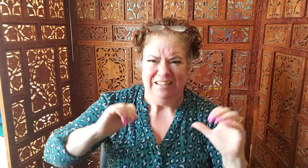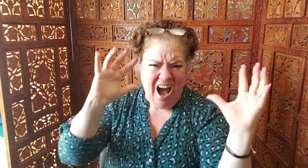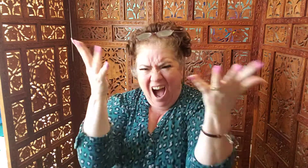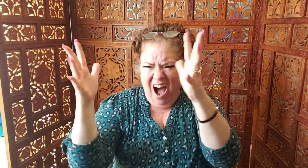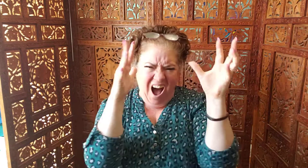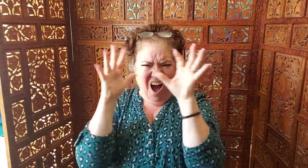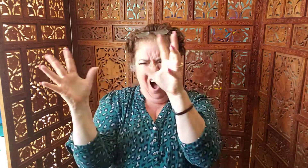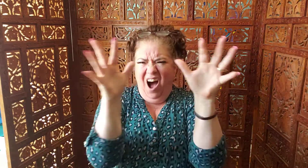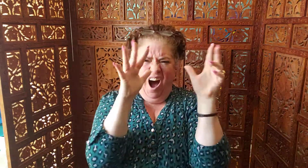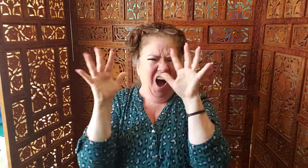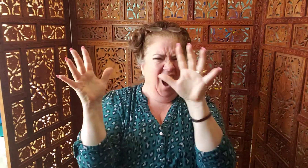awesome.